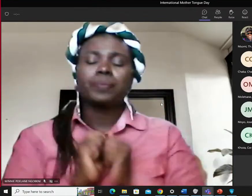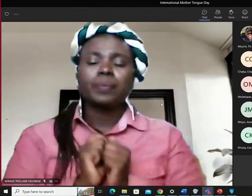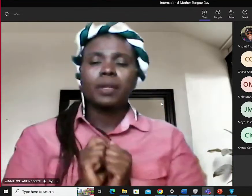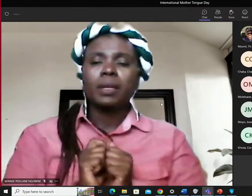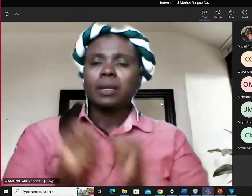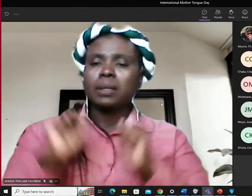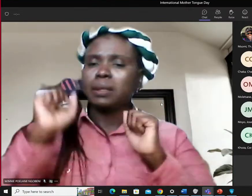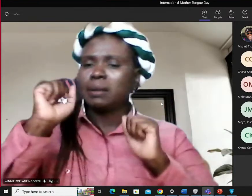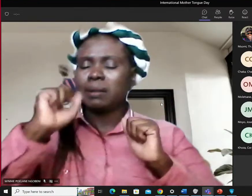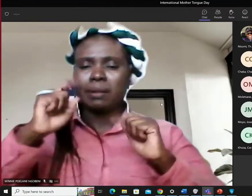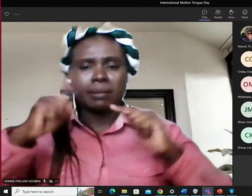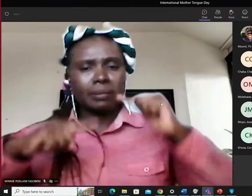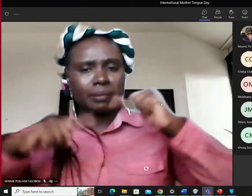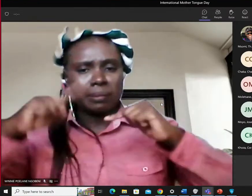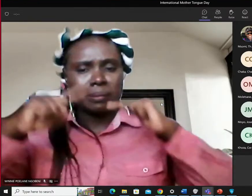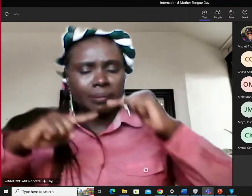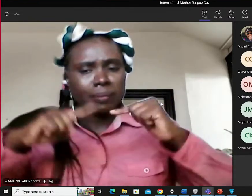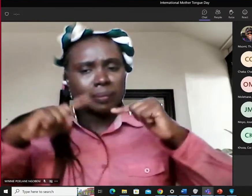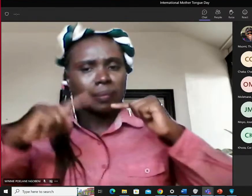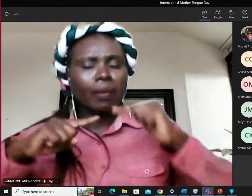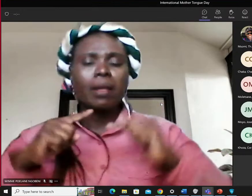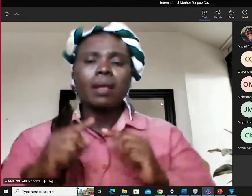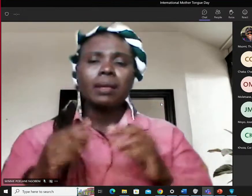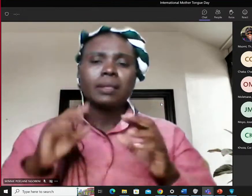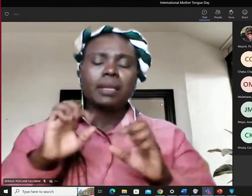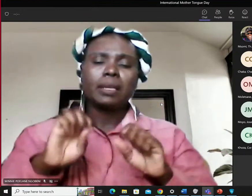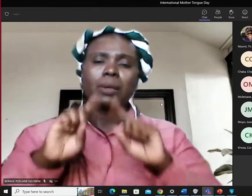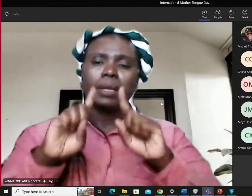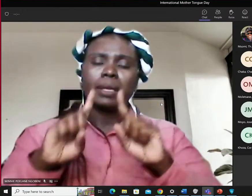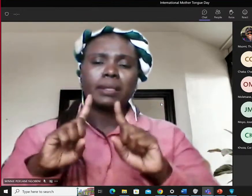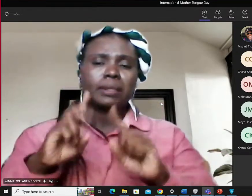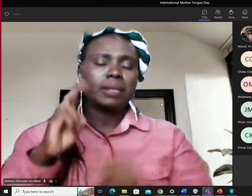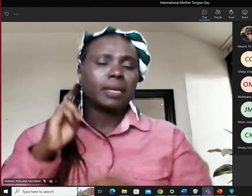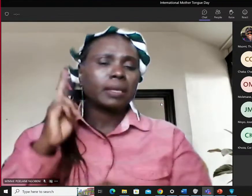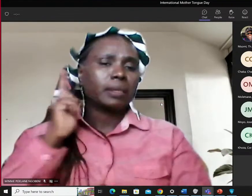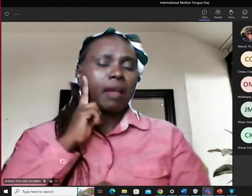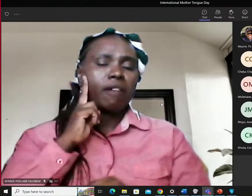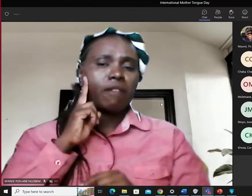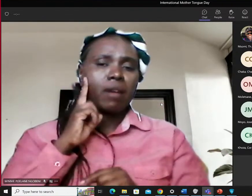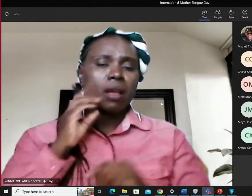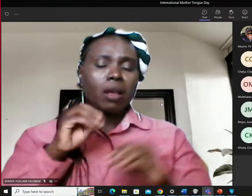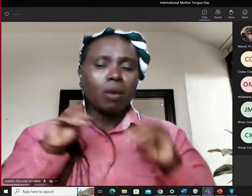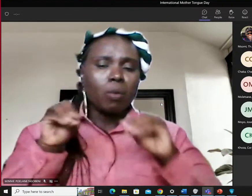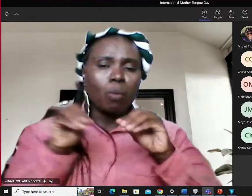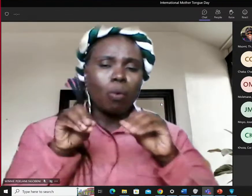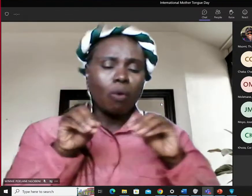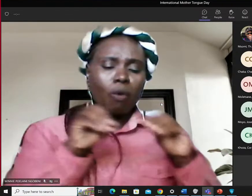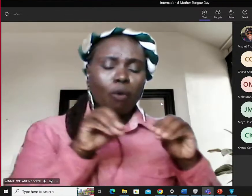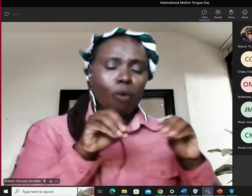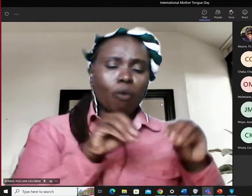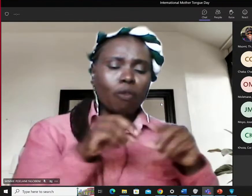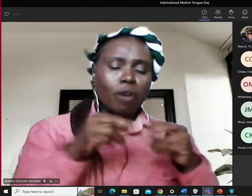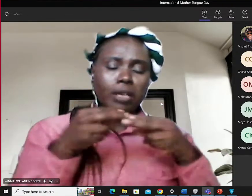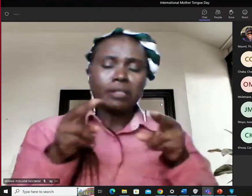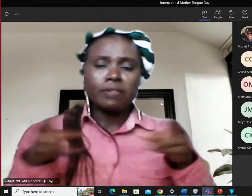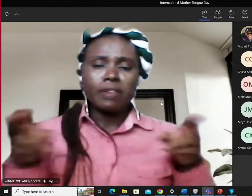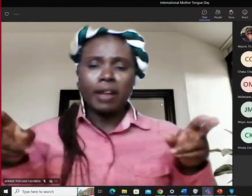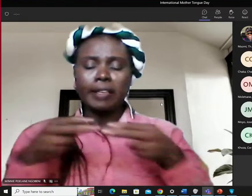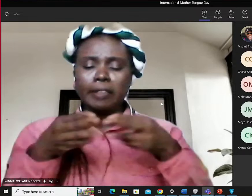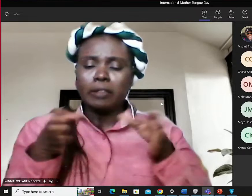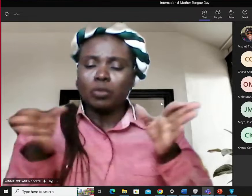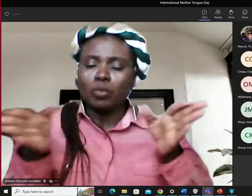deaf education communication slowly moved in two different ways.